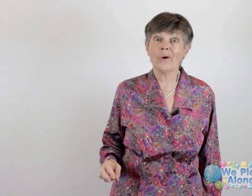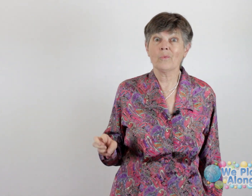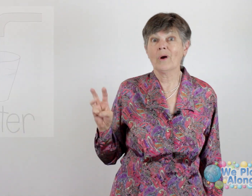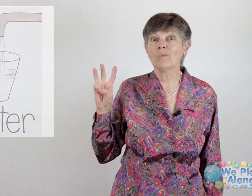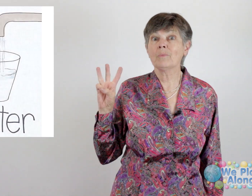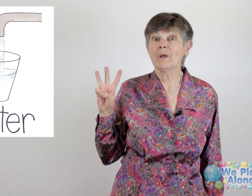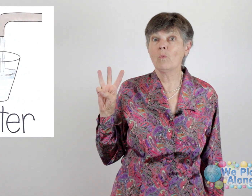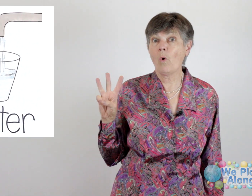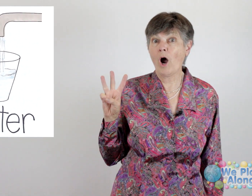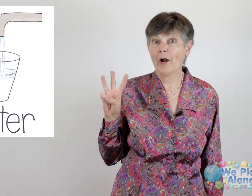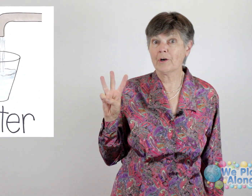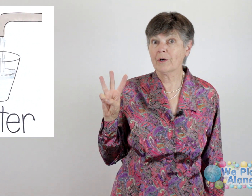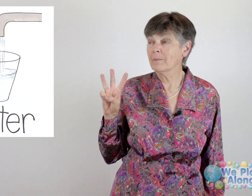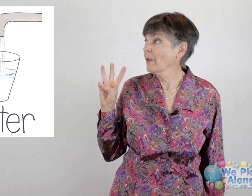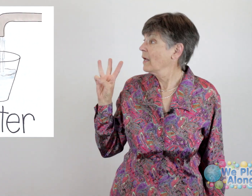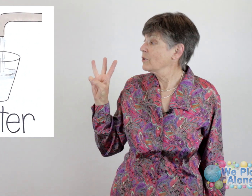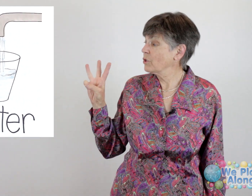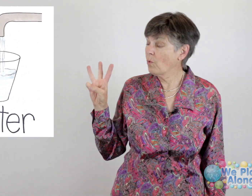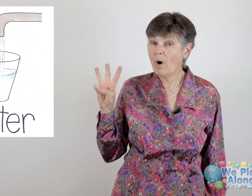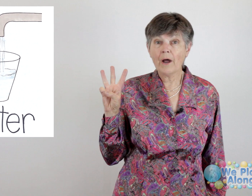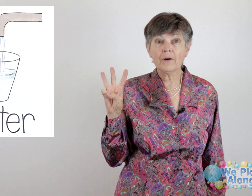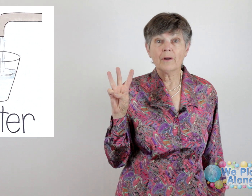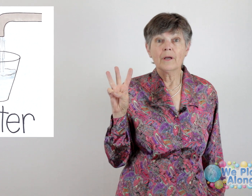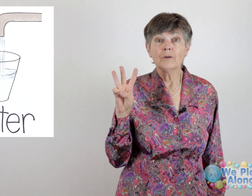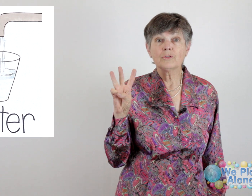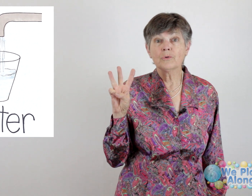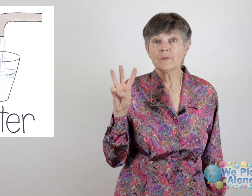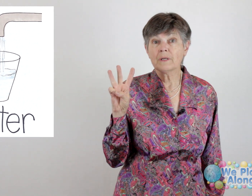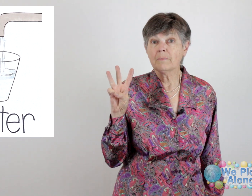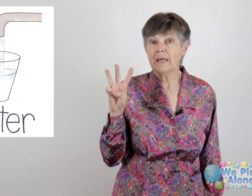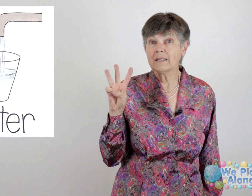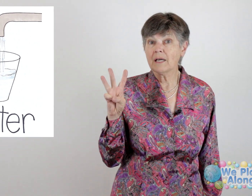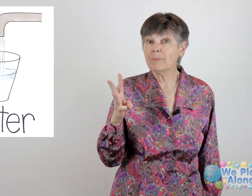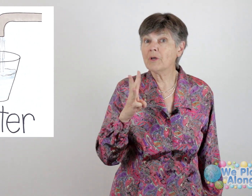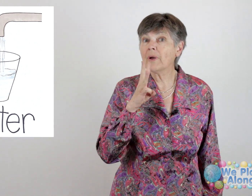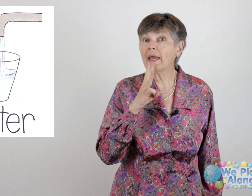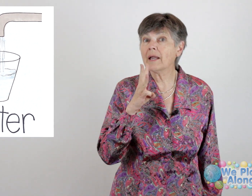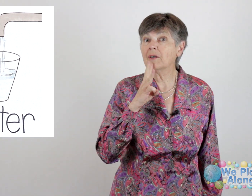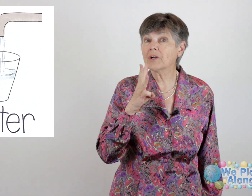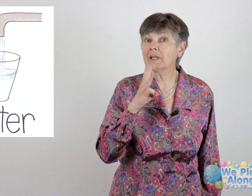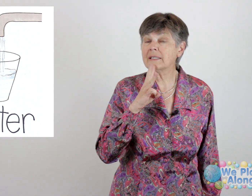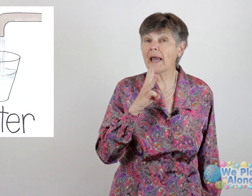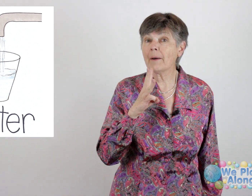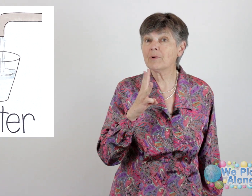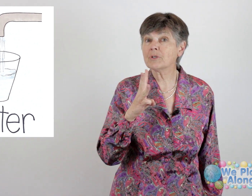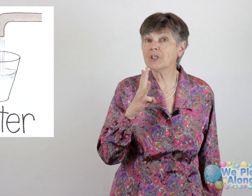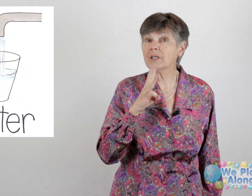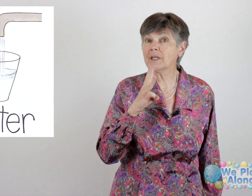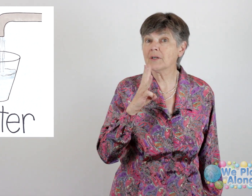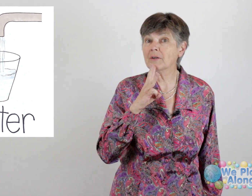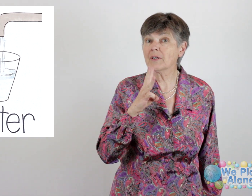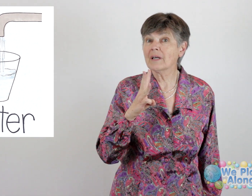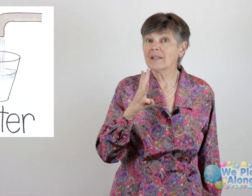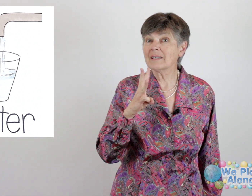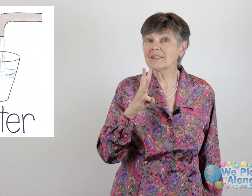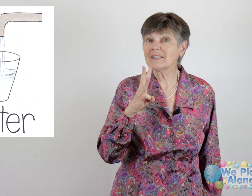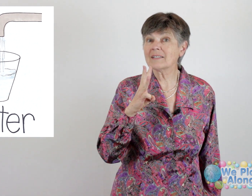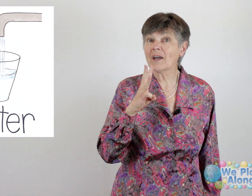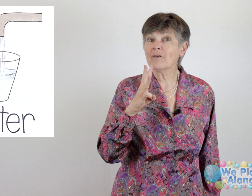important one would be water. So water, you do with it, make a W hand and you're going to tap your chin here. This is the sign